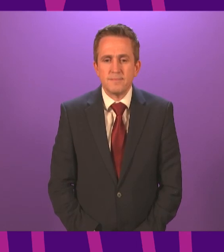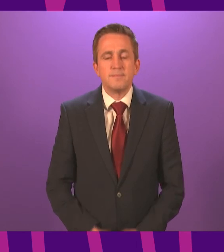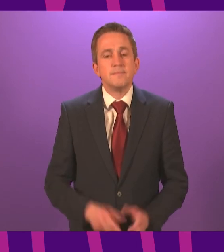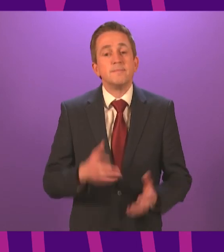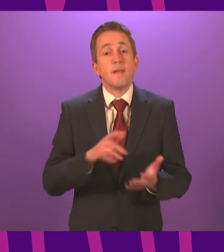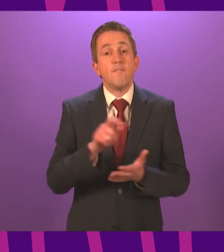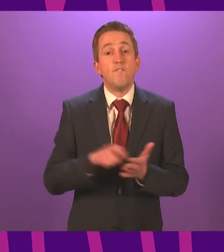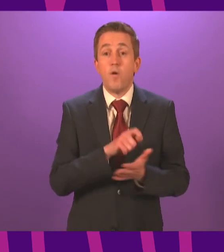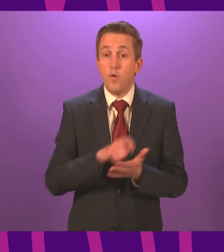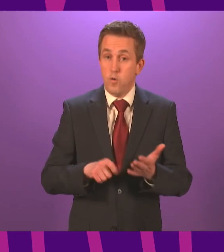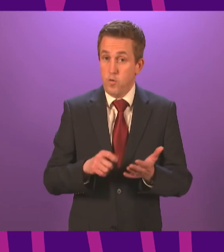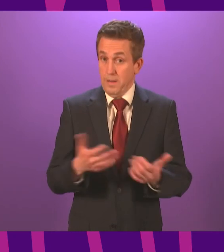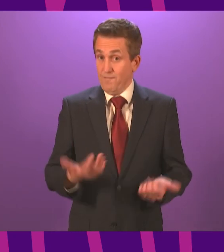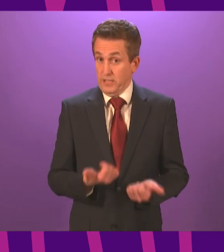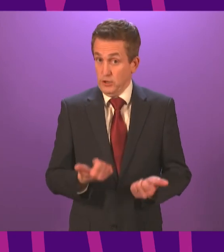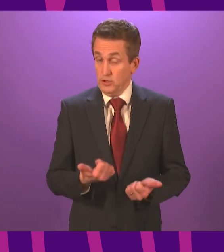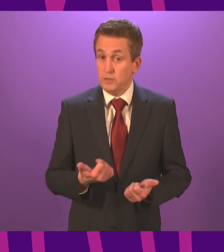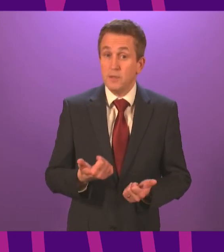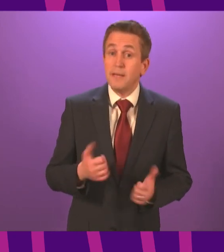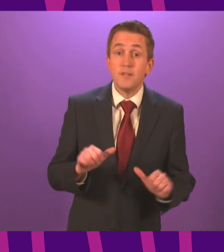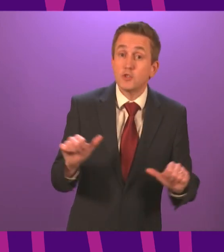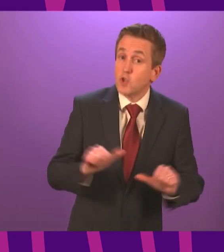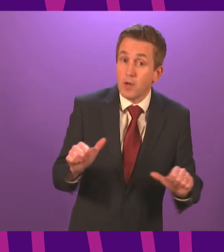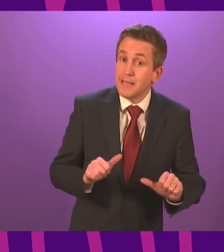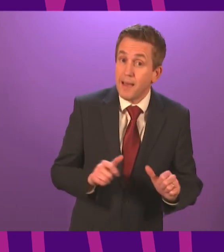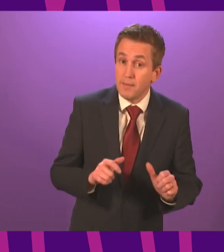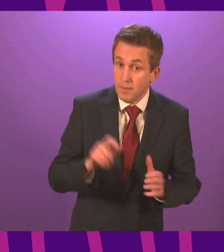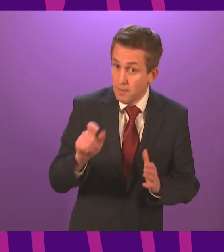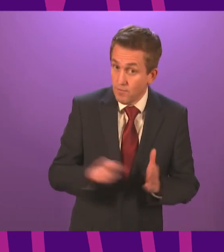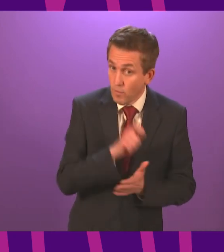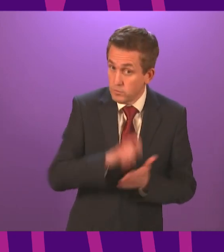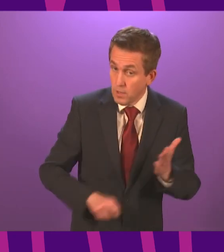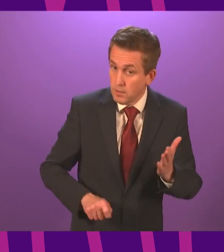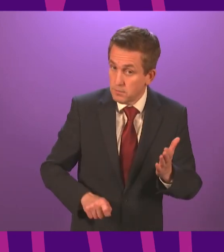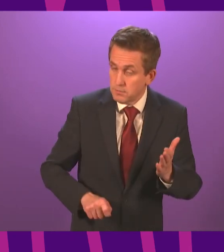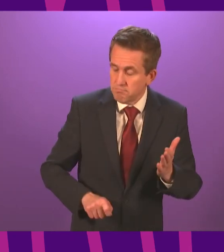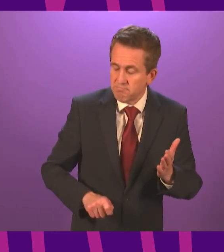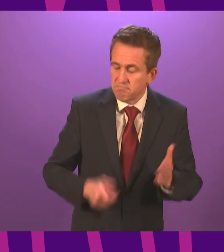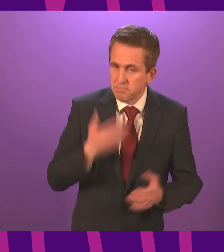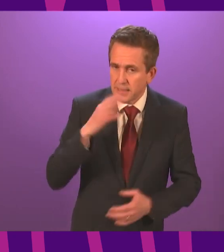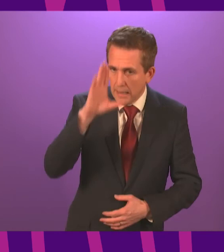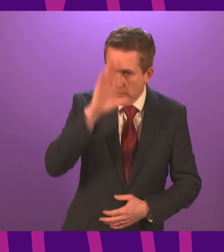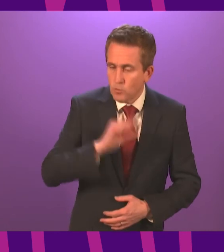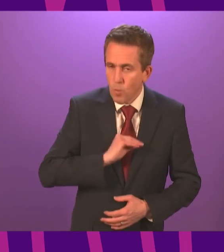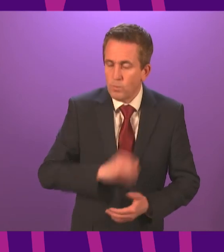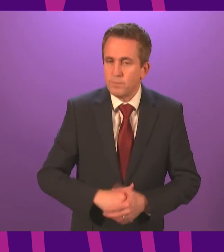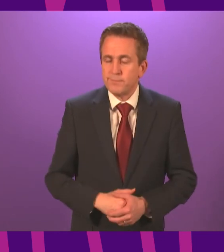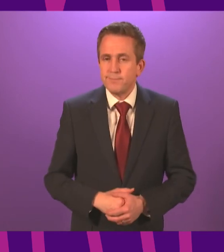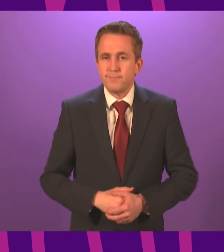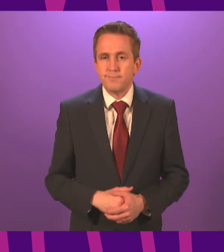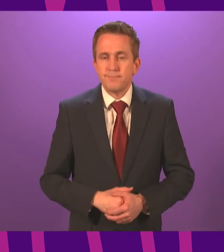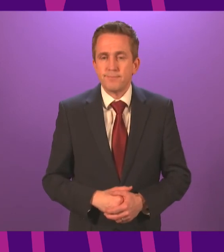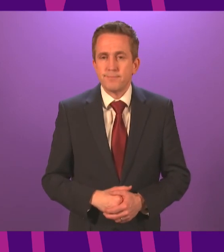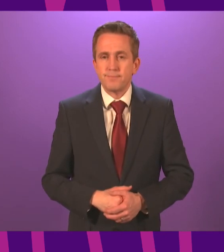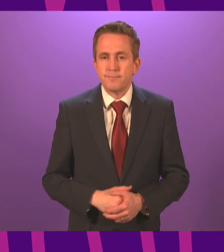That vote is now closed. Any members who do not believe they were able to register their vote, please let me know through a point of order.